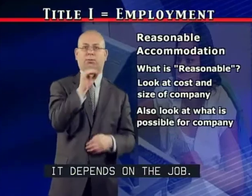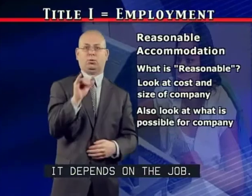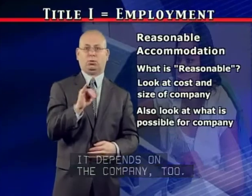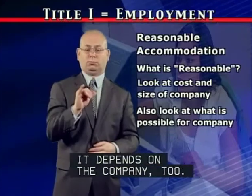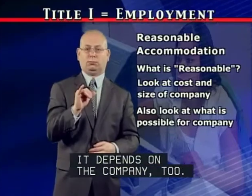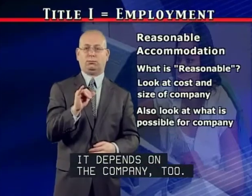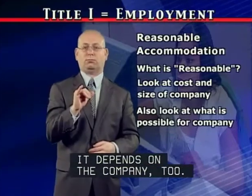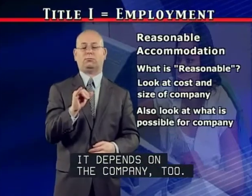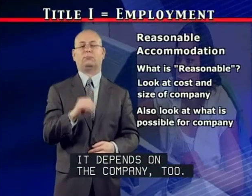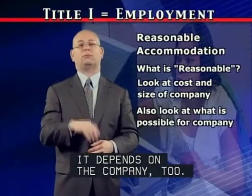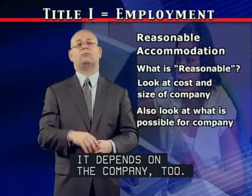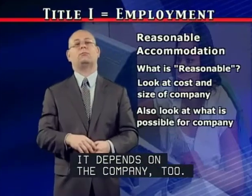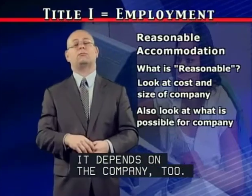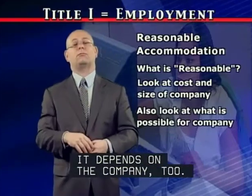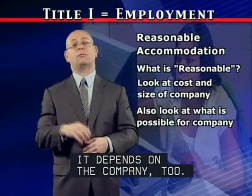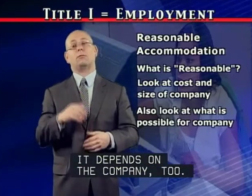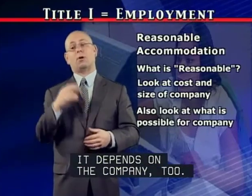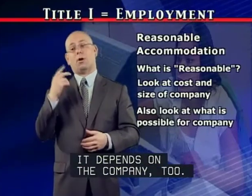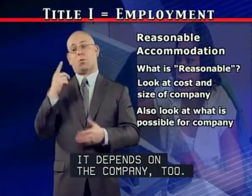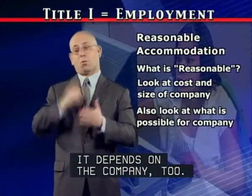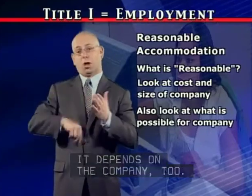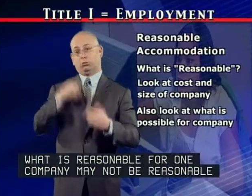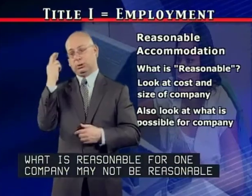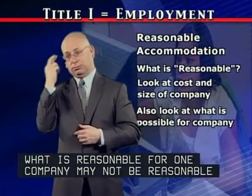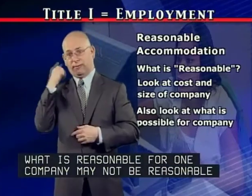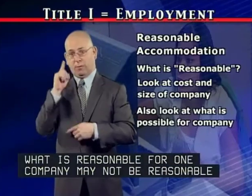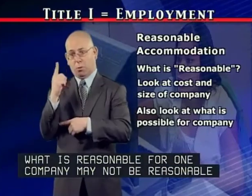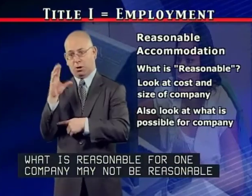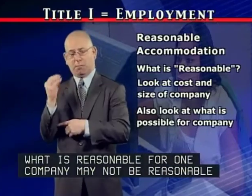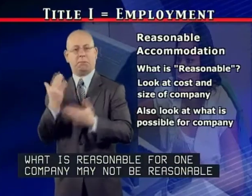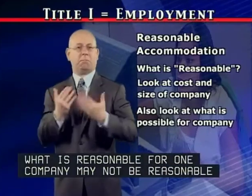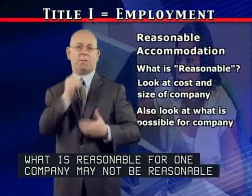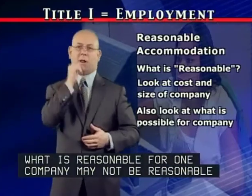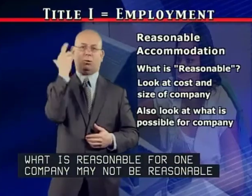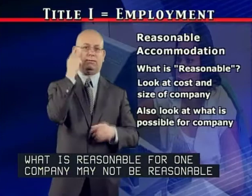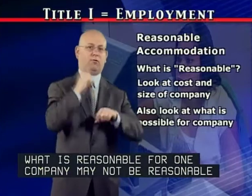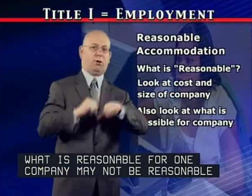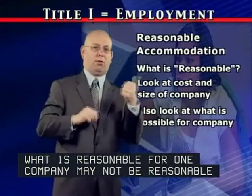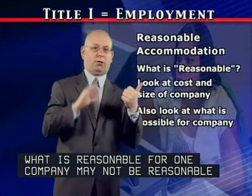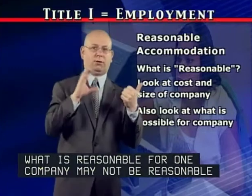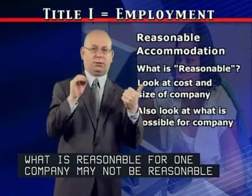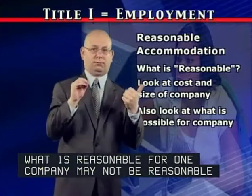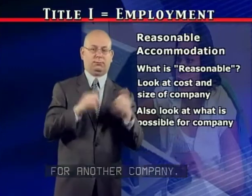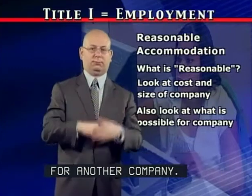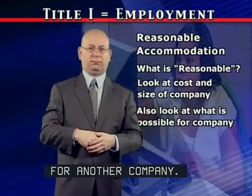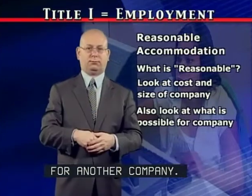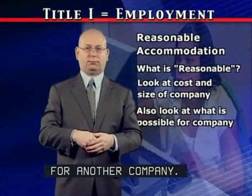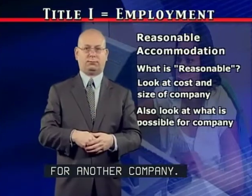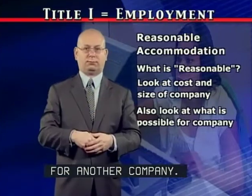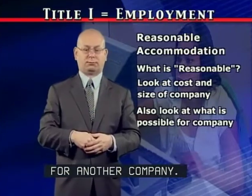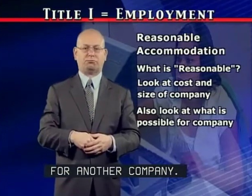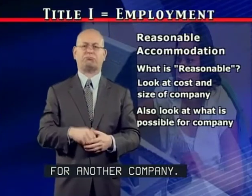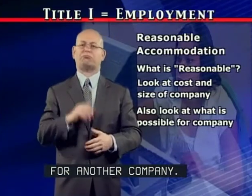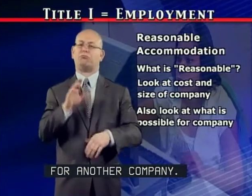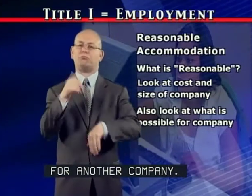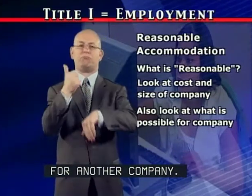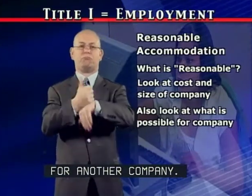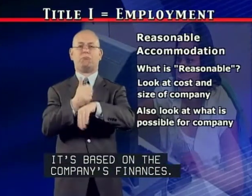It depends on the company, too. What is reasonable for one company may not be reasonable for another company.